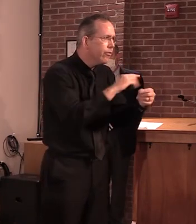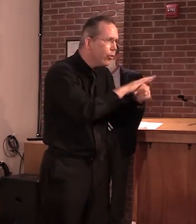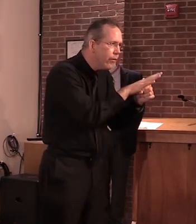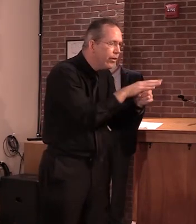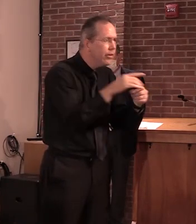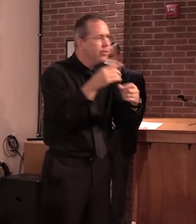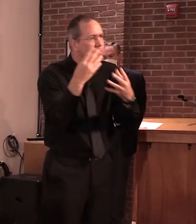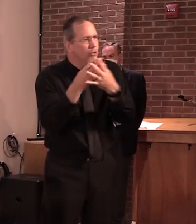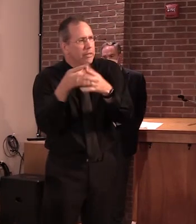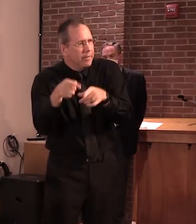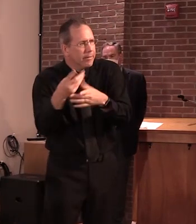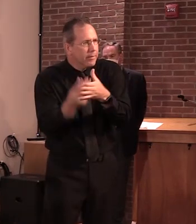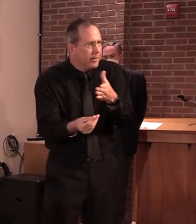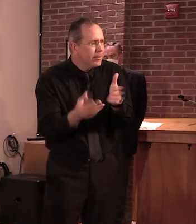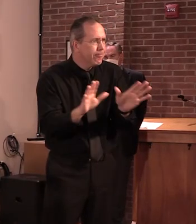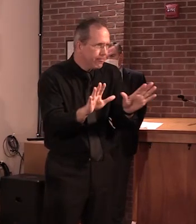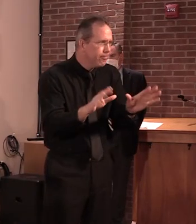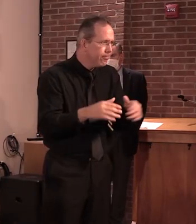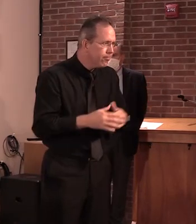of inmates